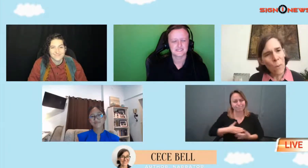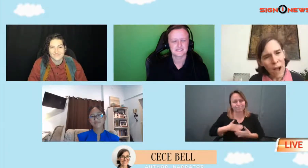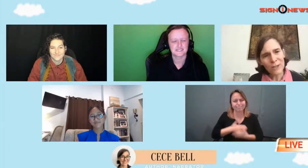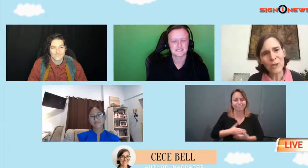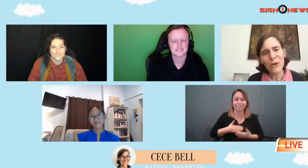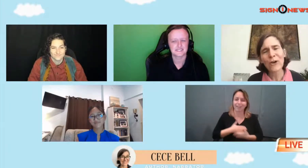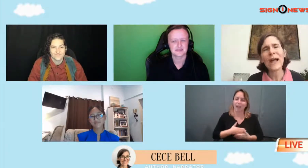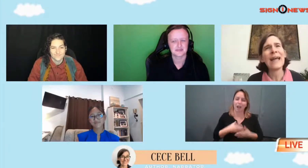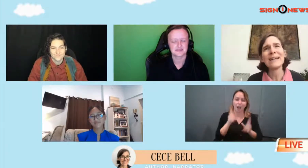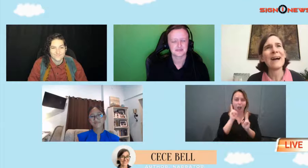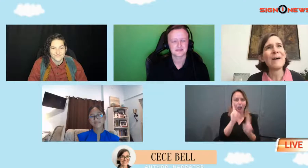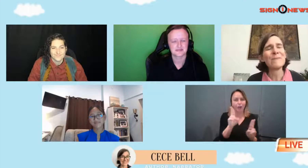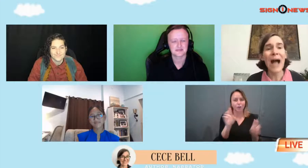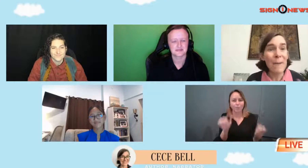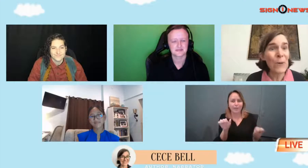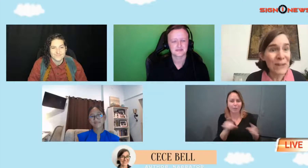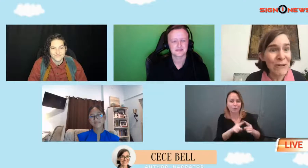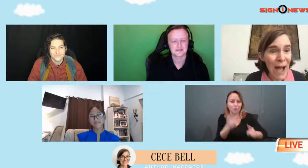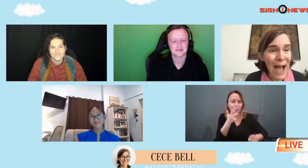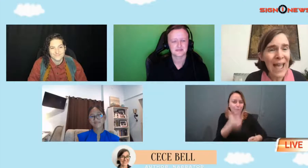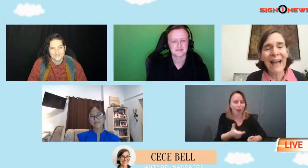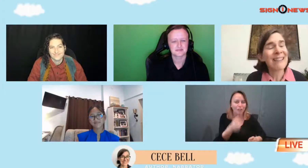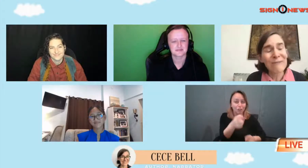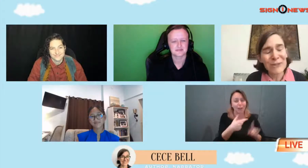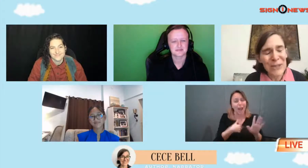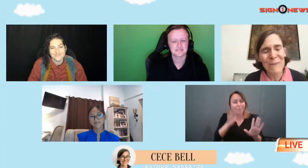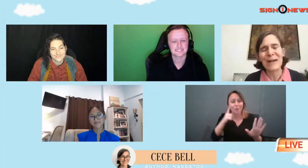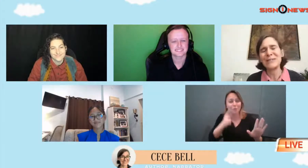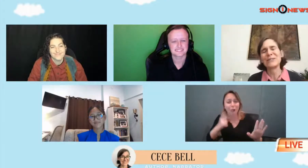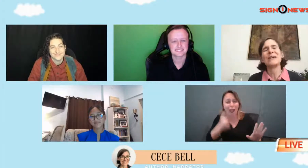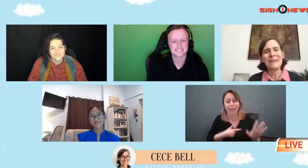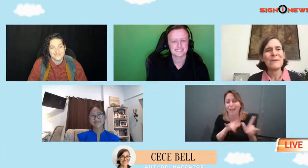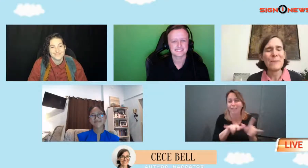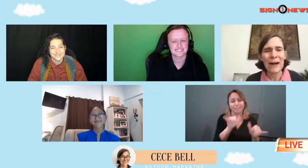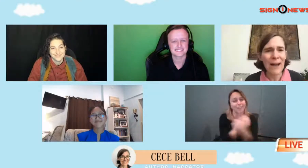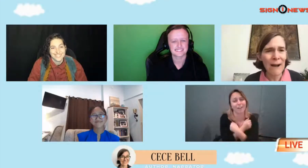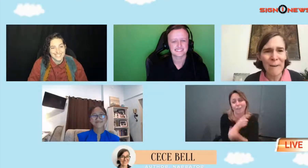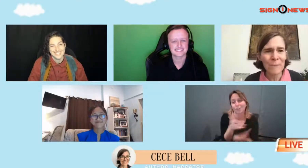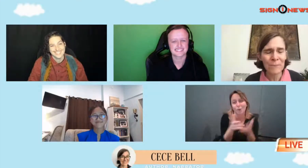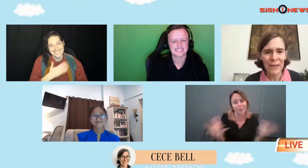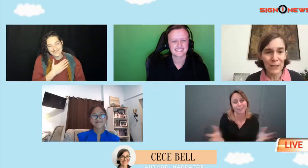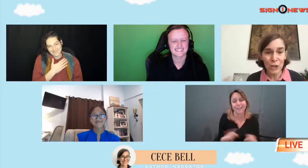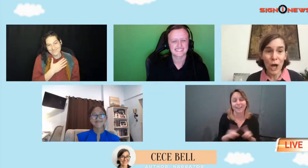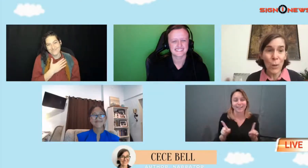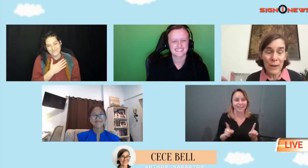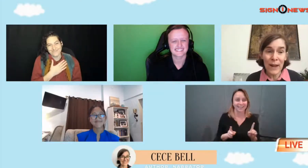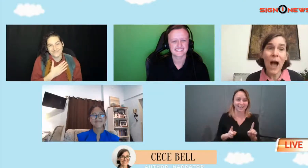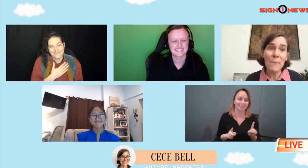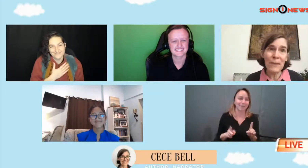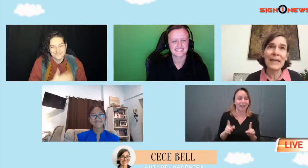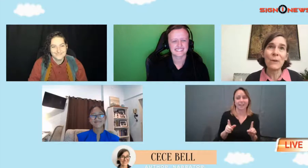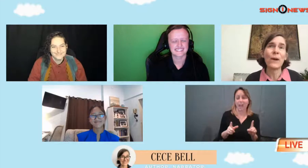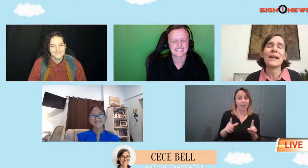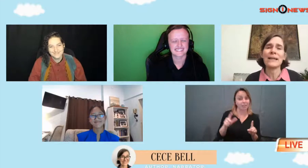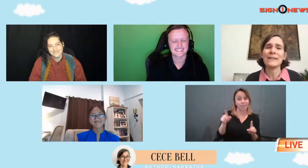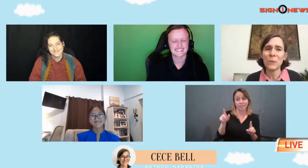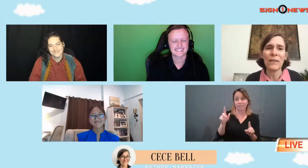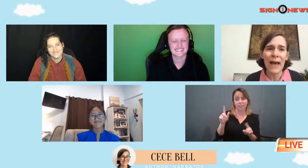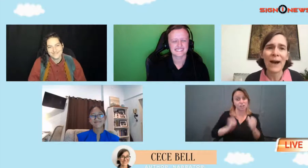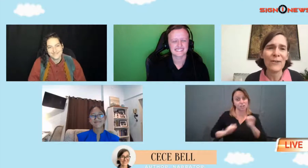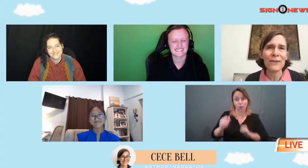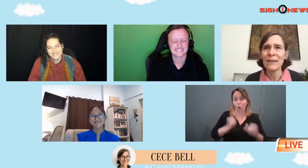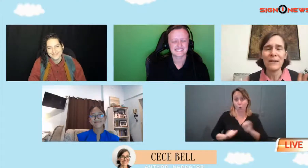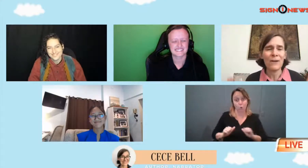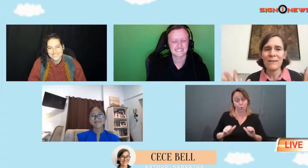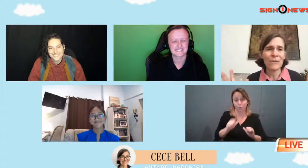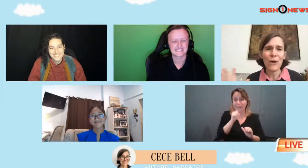getting to watch her. And I'm going to cry. I love her so much. But the show would not be what it is